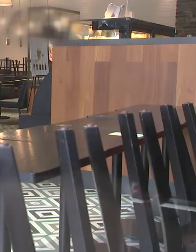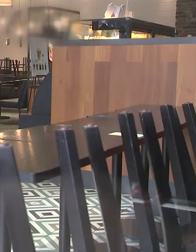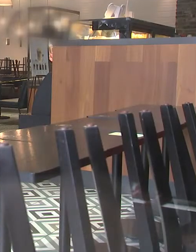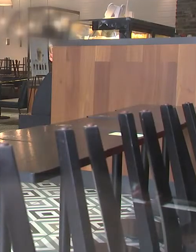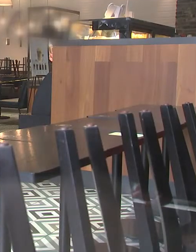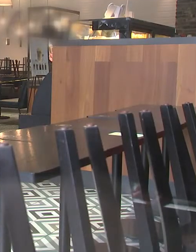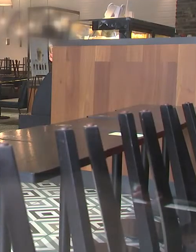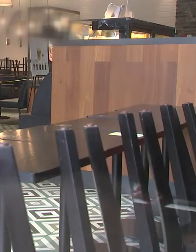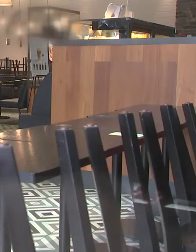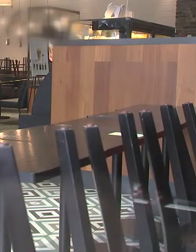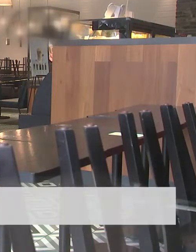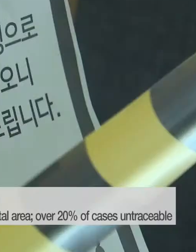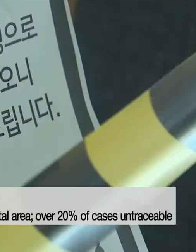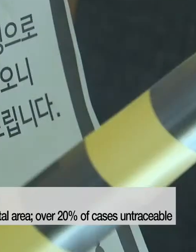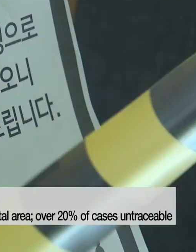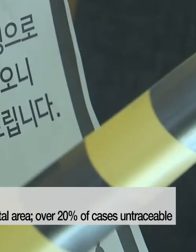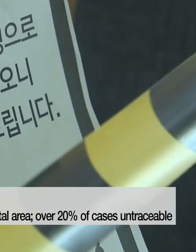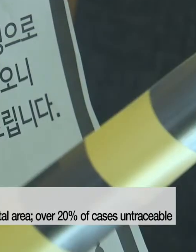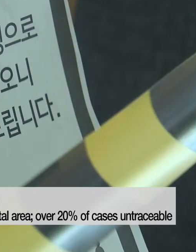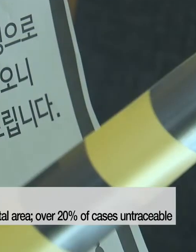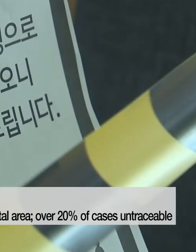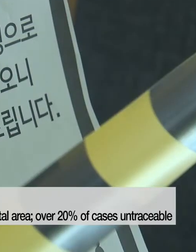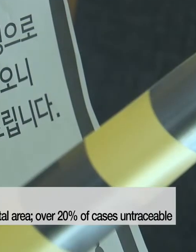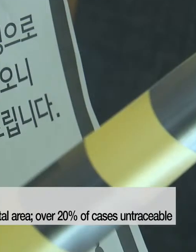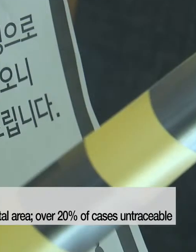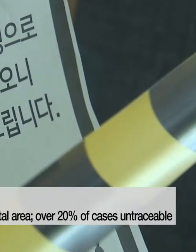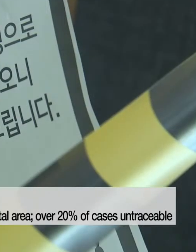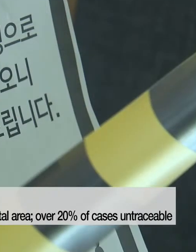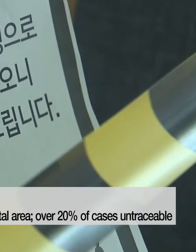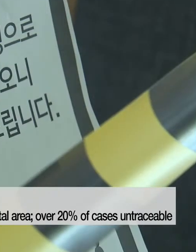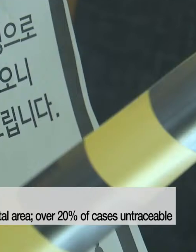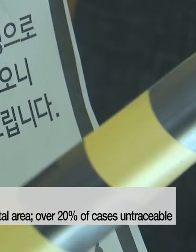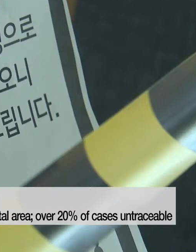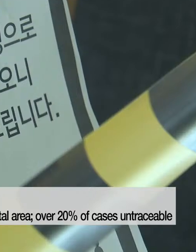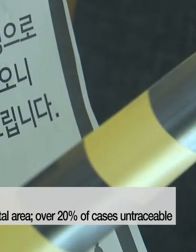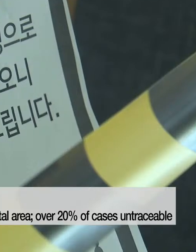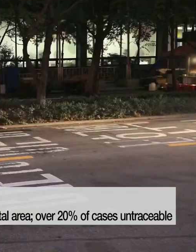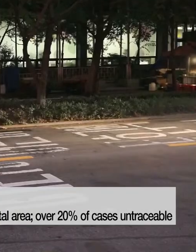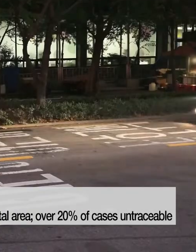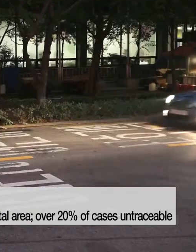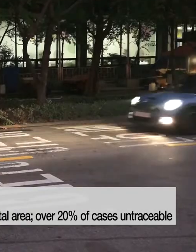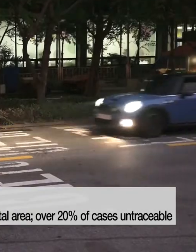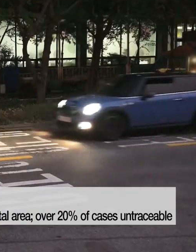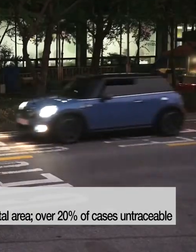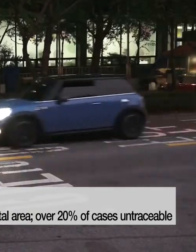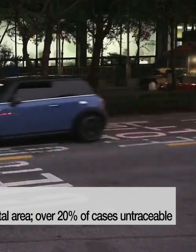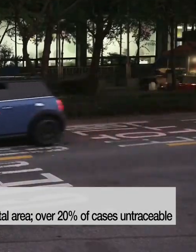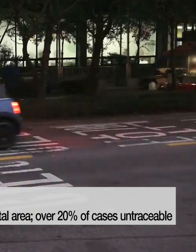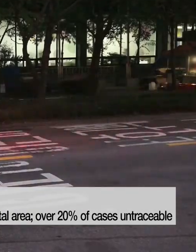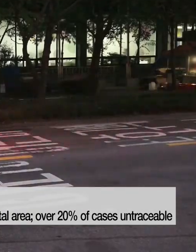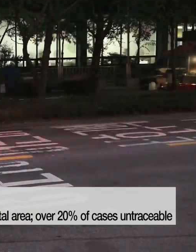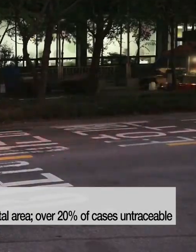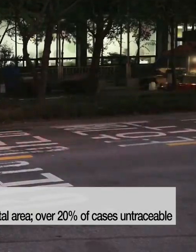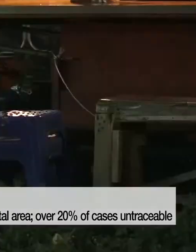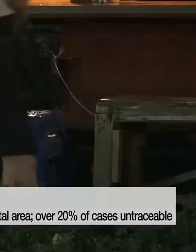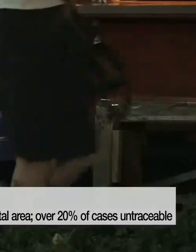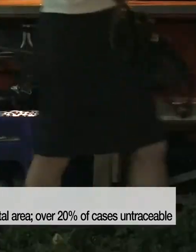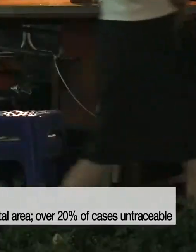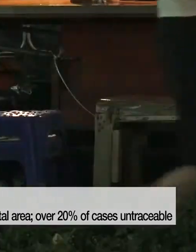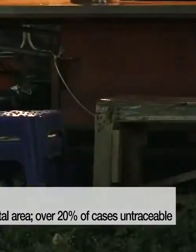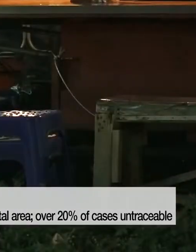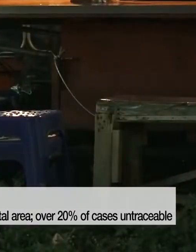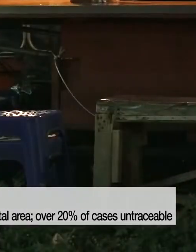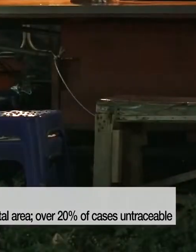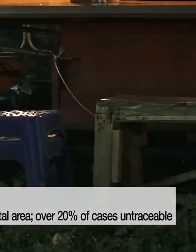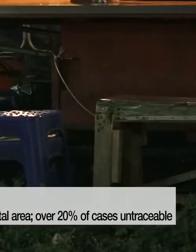The health official asked citizens to continue taking part in social distancing to curb the outbreak in spite of the disruptions to